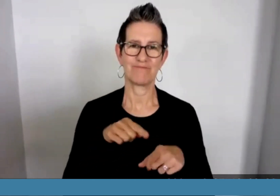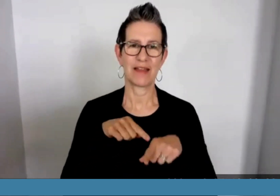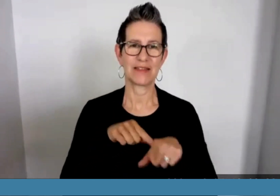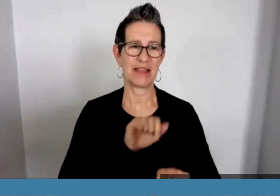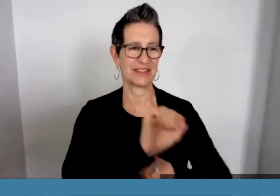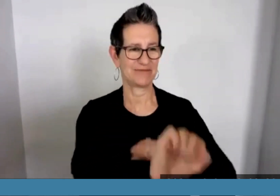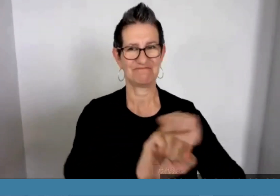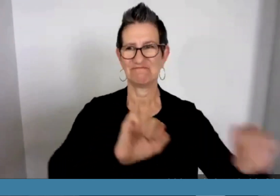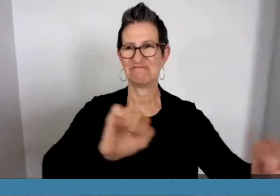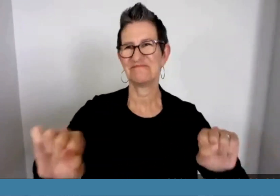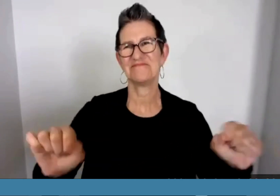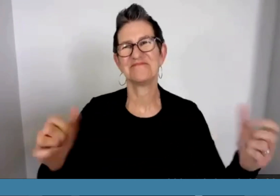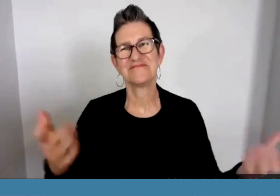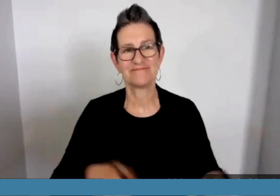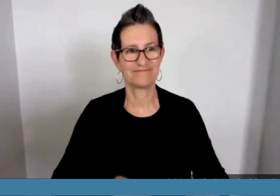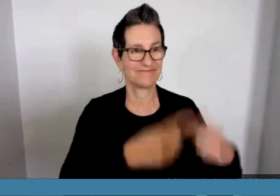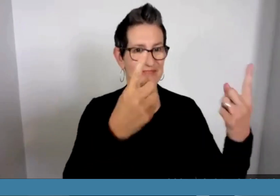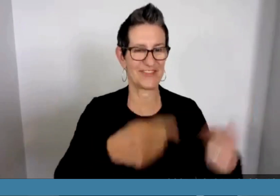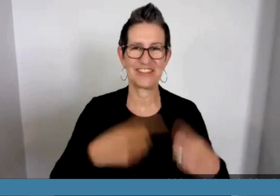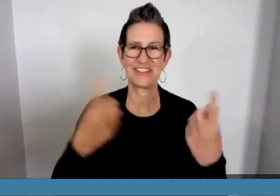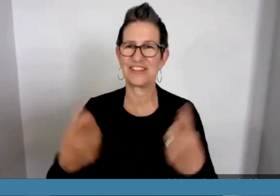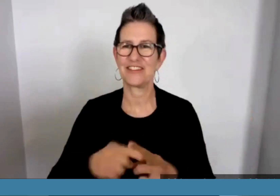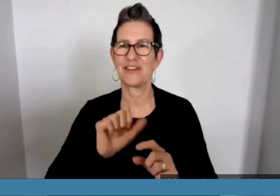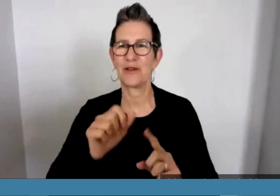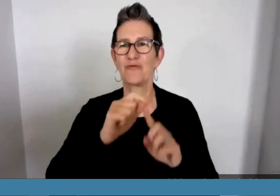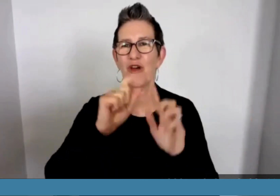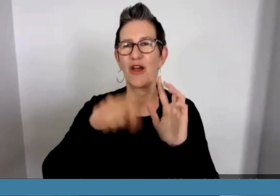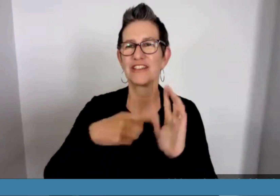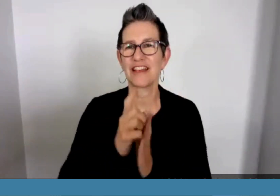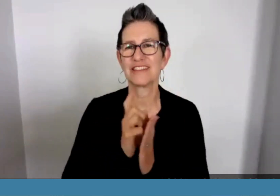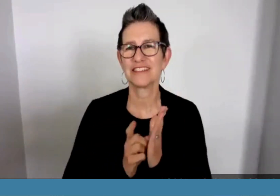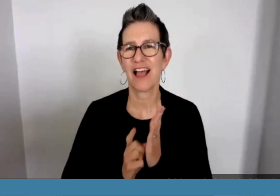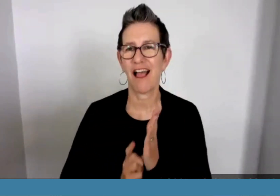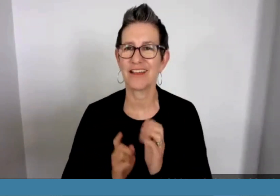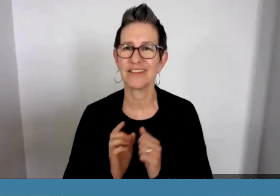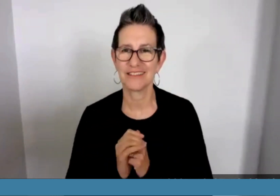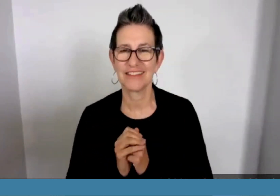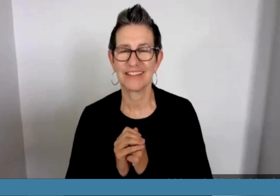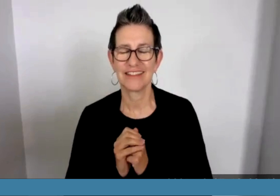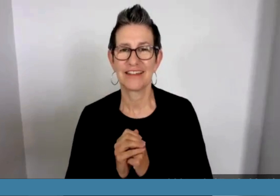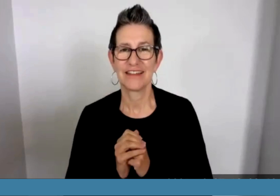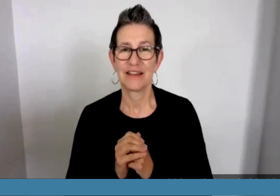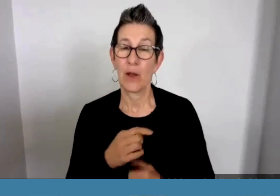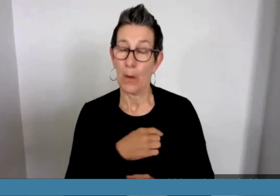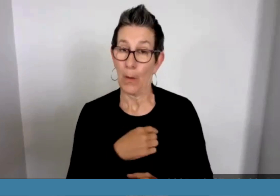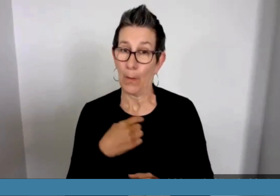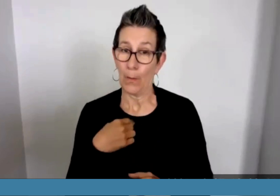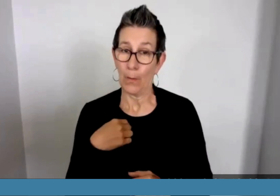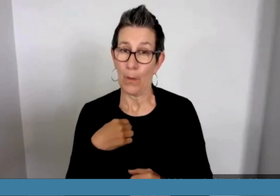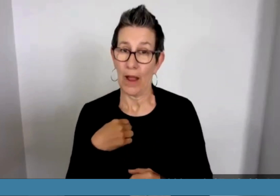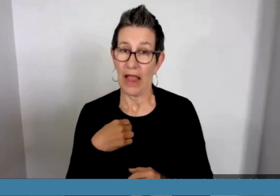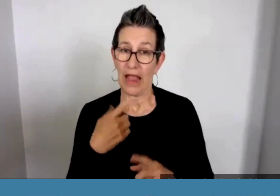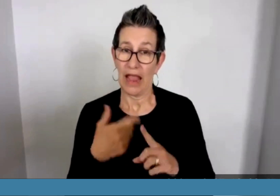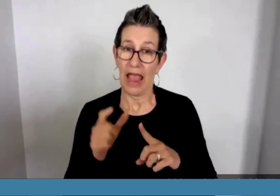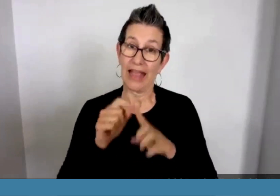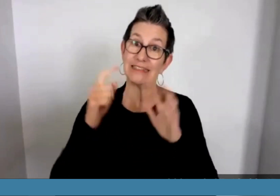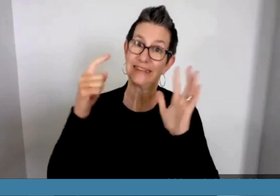different project designs. We do expect to see, if a person with lived experience